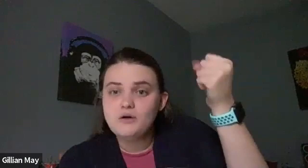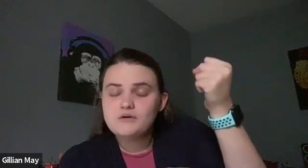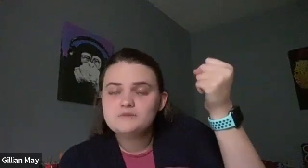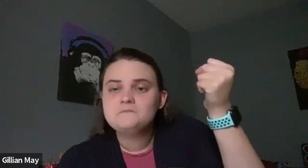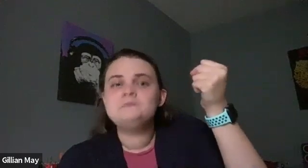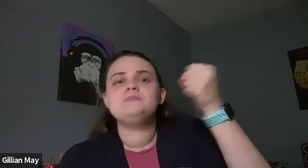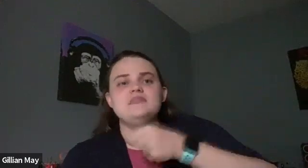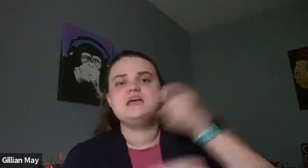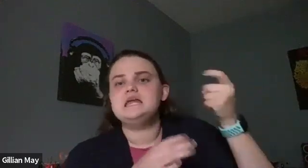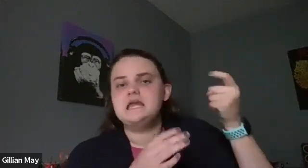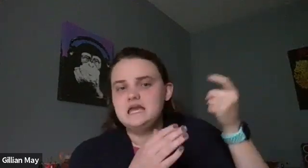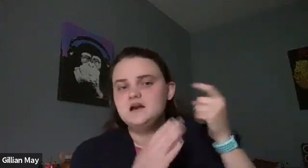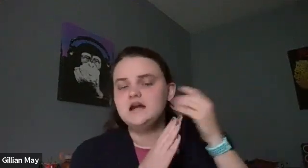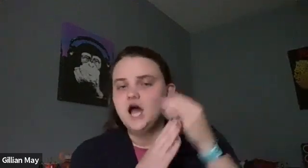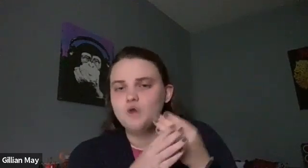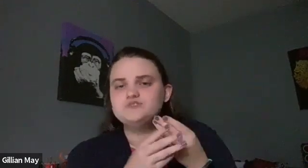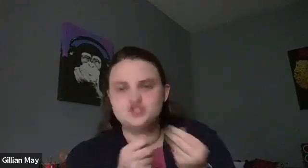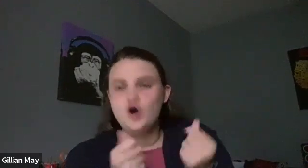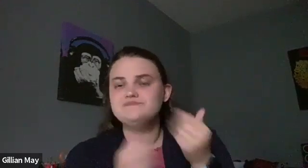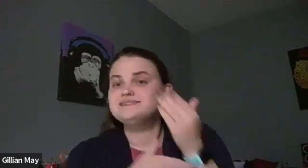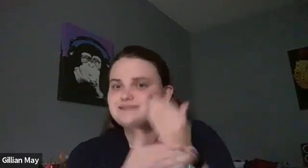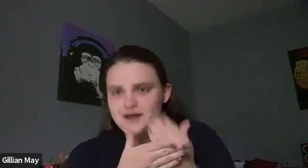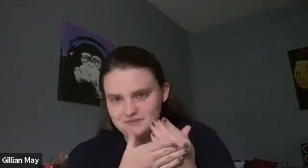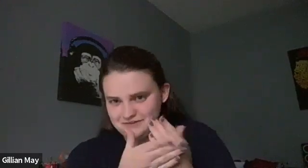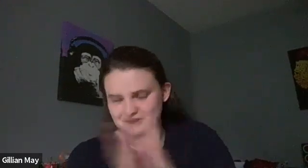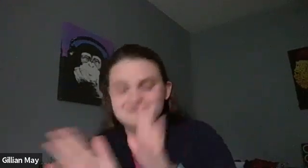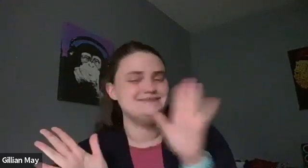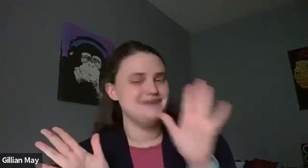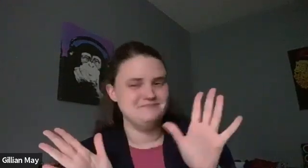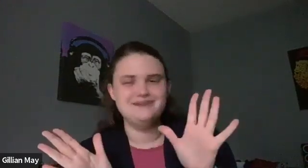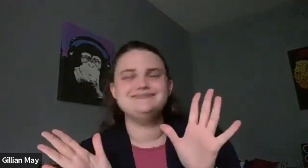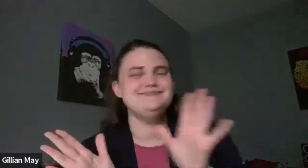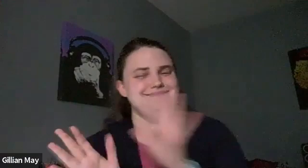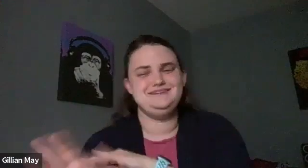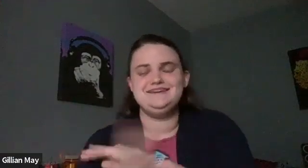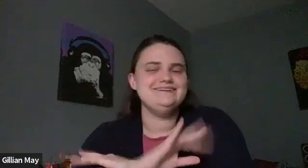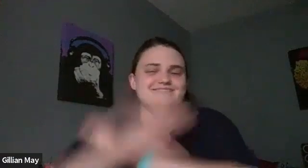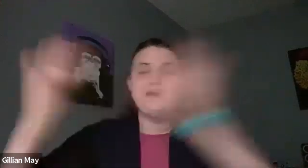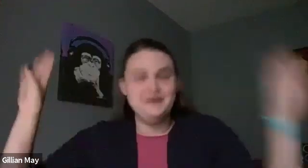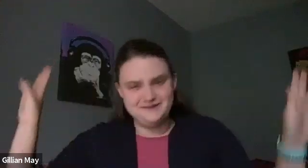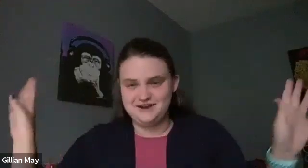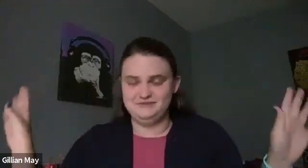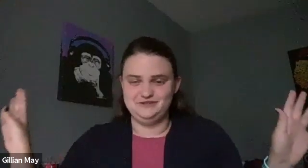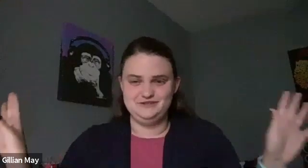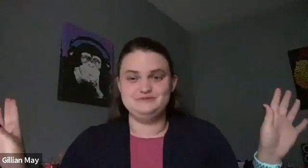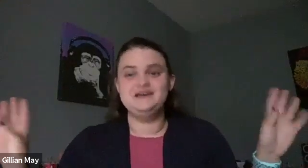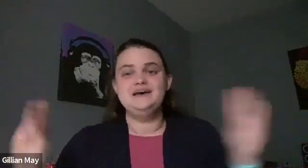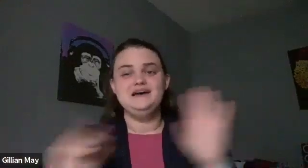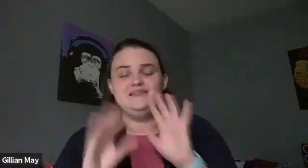milk, then it kind of helps solve some, not saying that it clears all your terrible 2s,